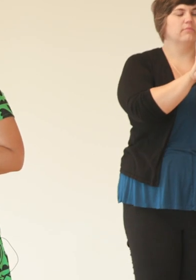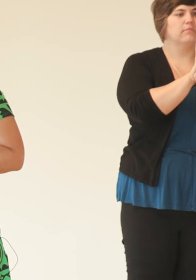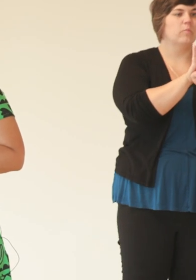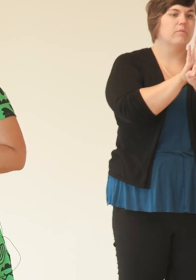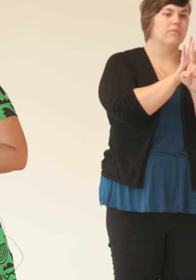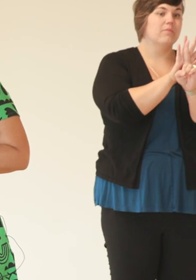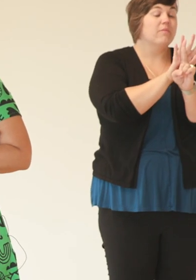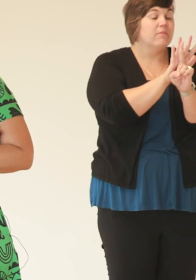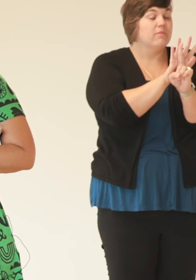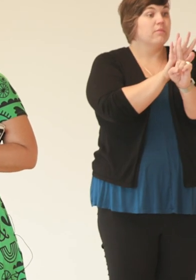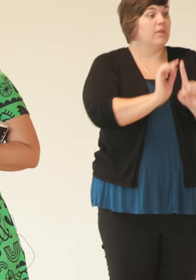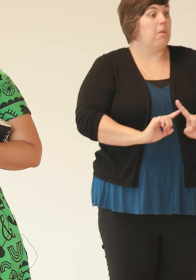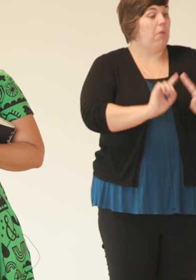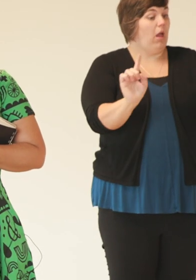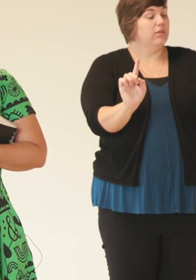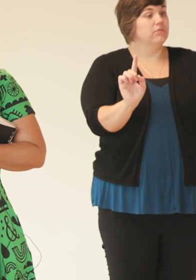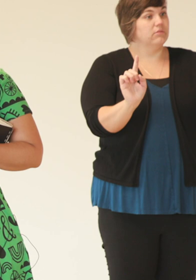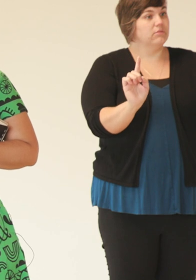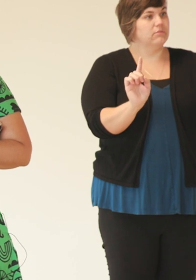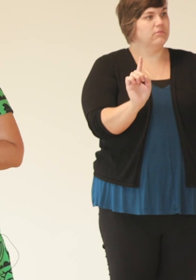the magic has happened once I